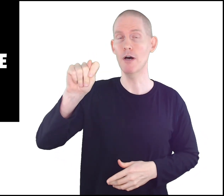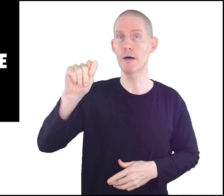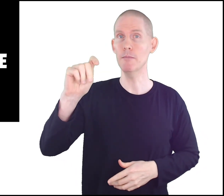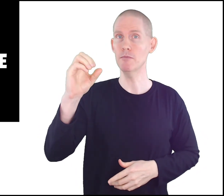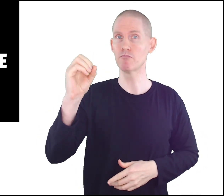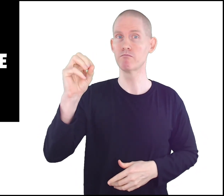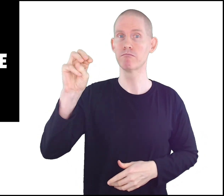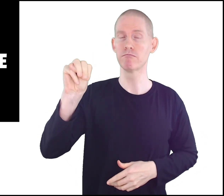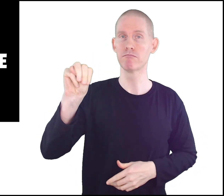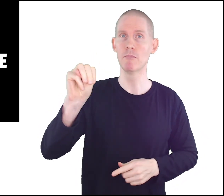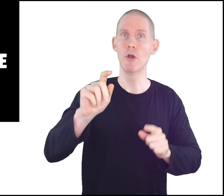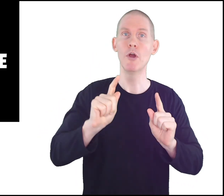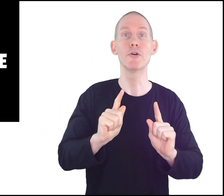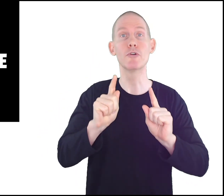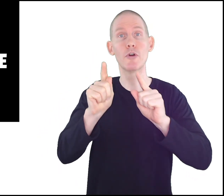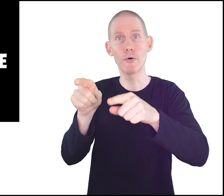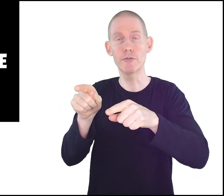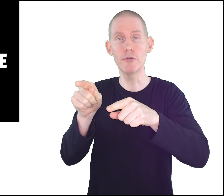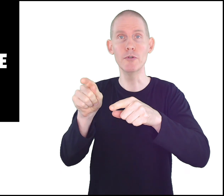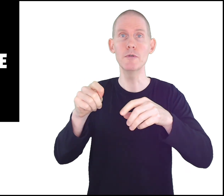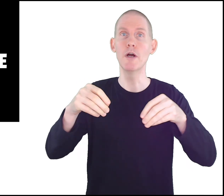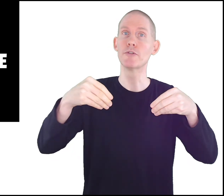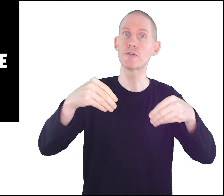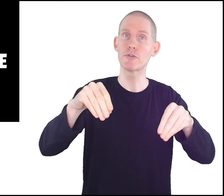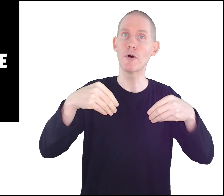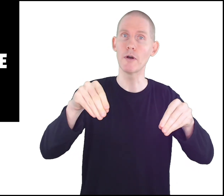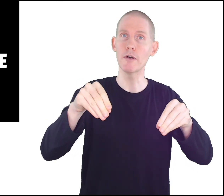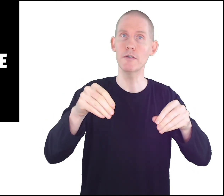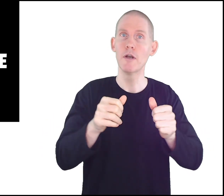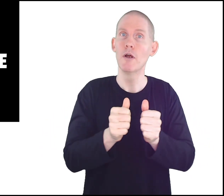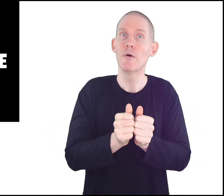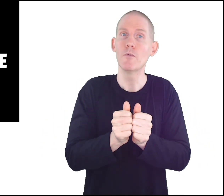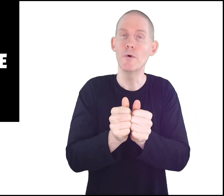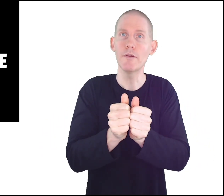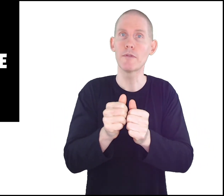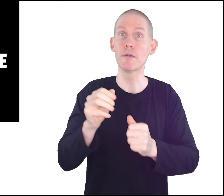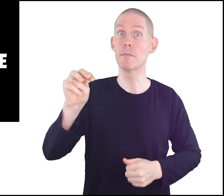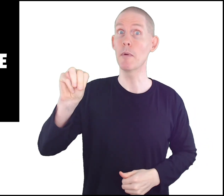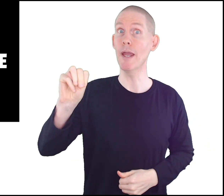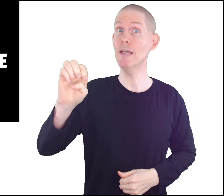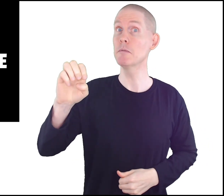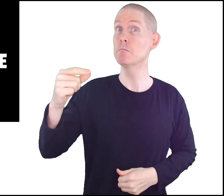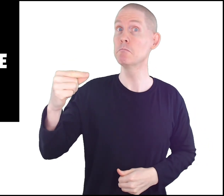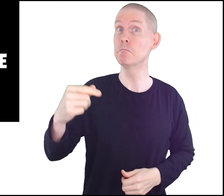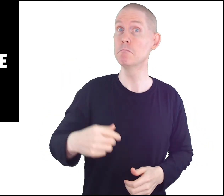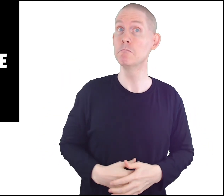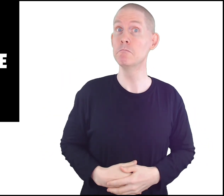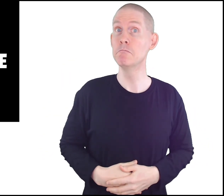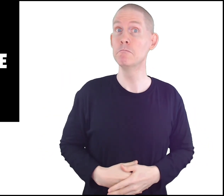Tom, go to store with Meg.